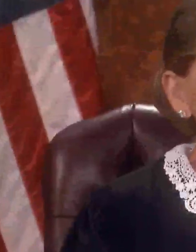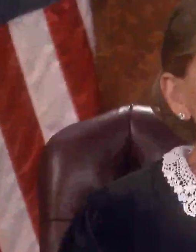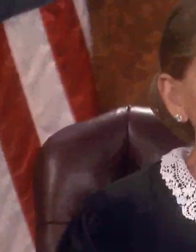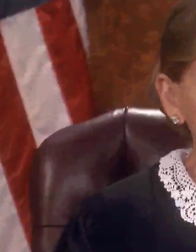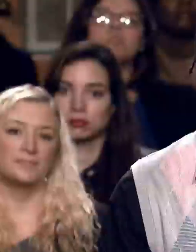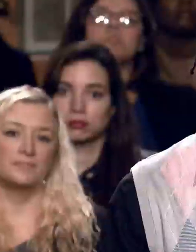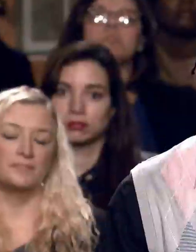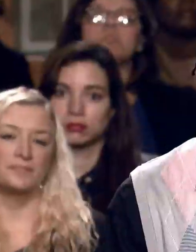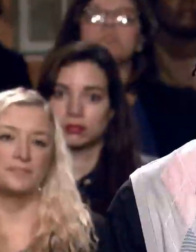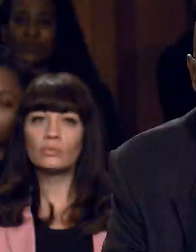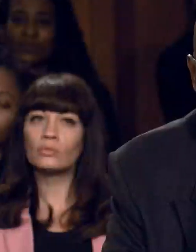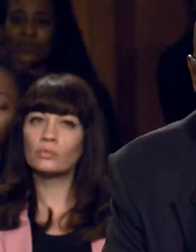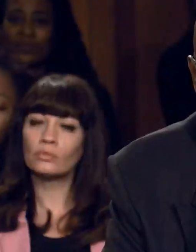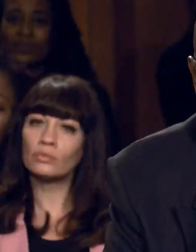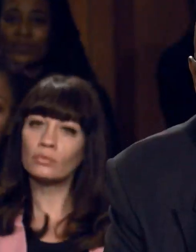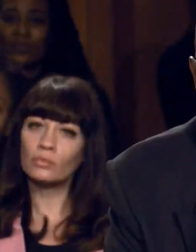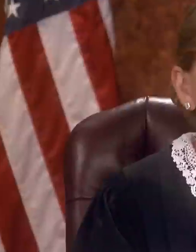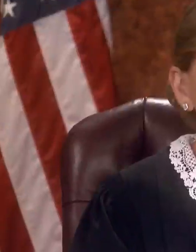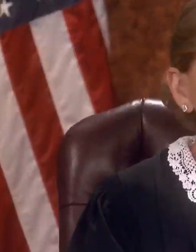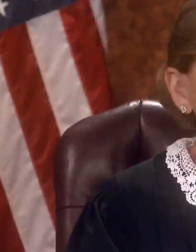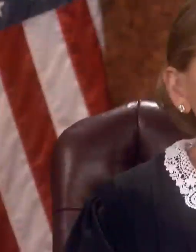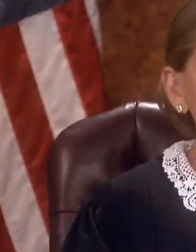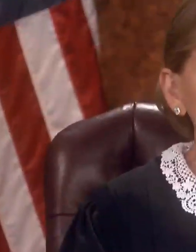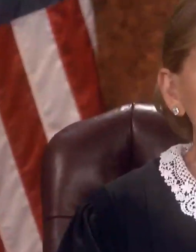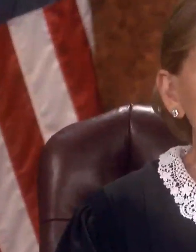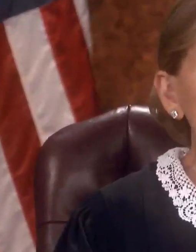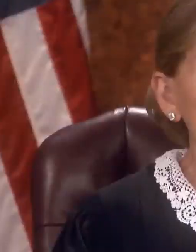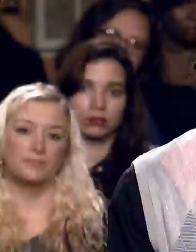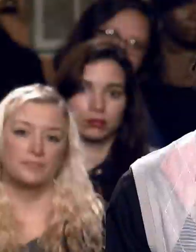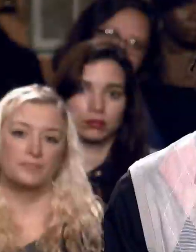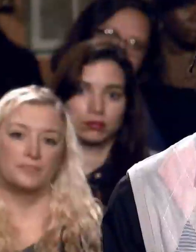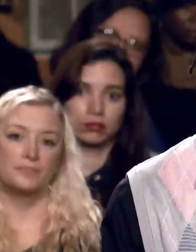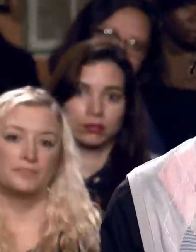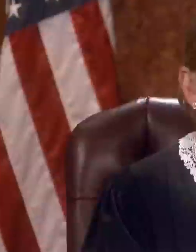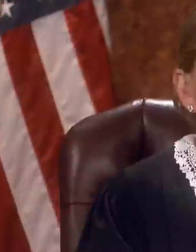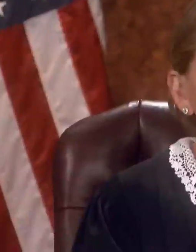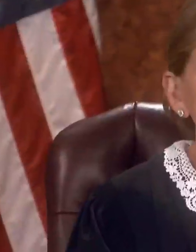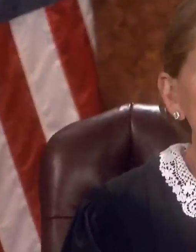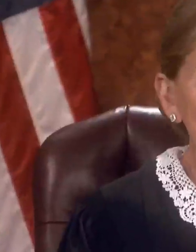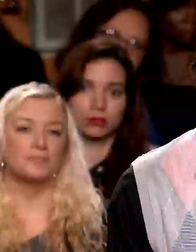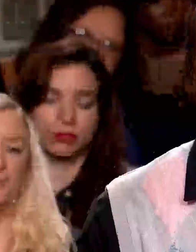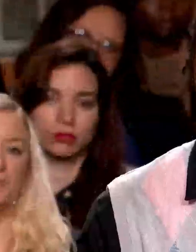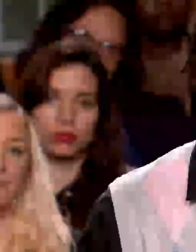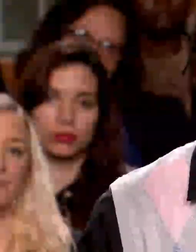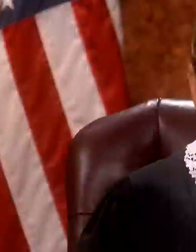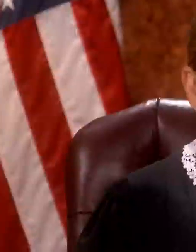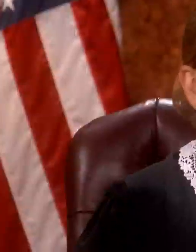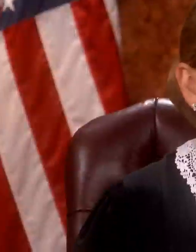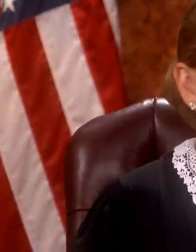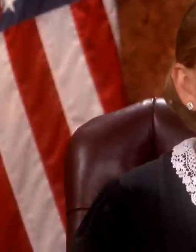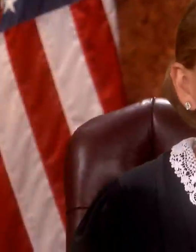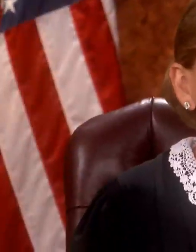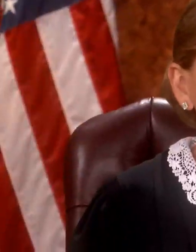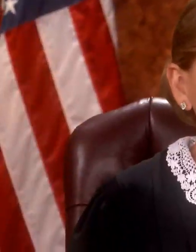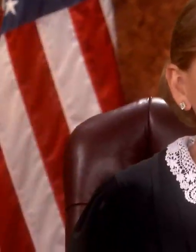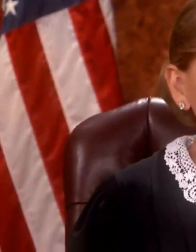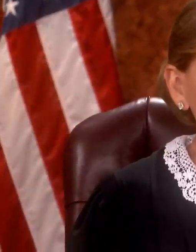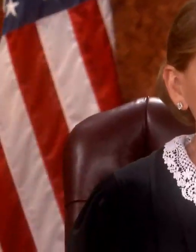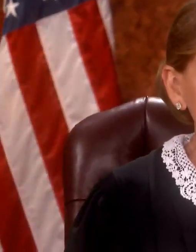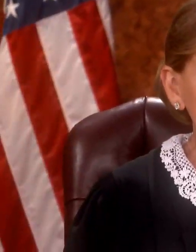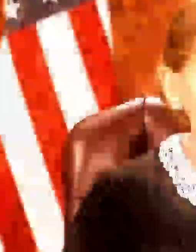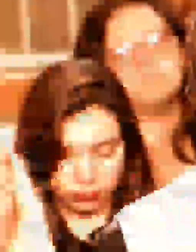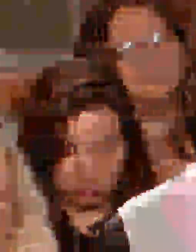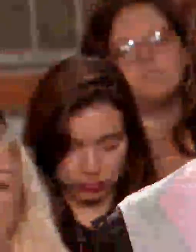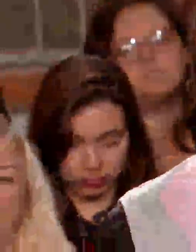same time, you and Mr. Freeman were having a dispute over some work. Were you paid in September? No. So you didn't make the car payment